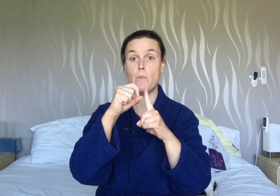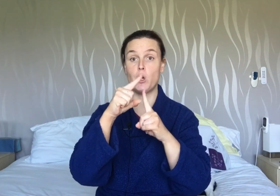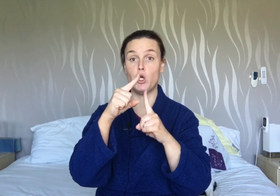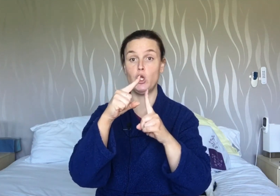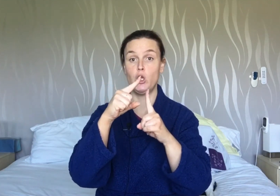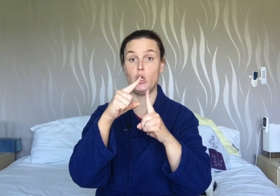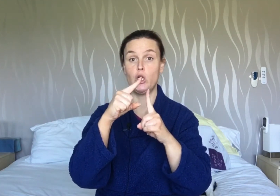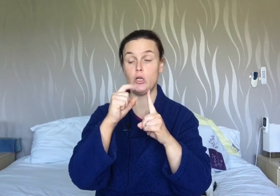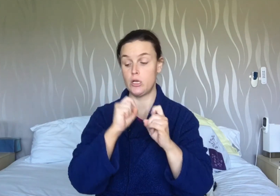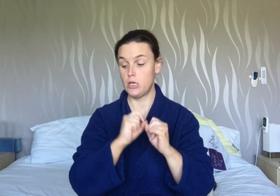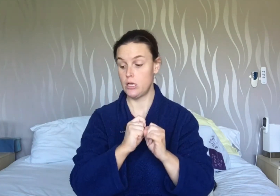purple,